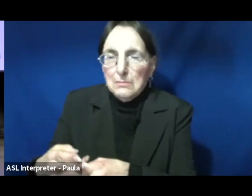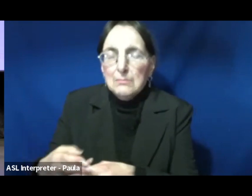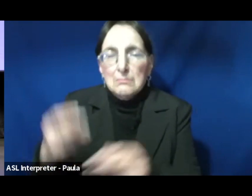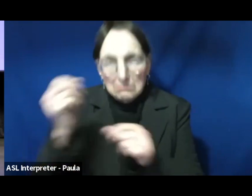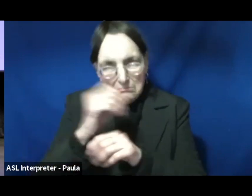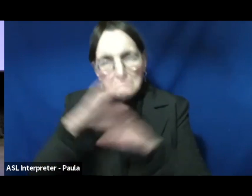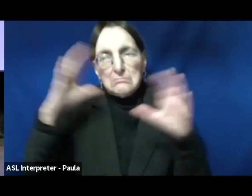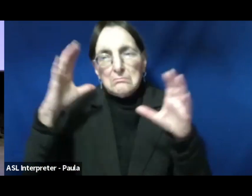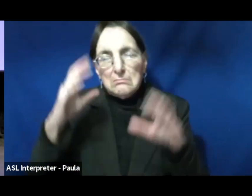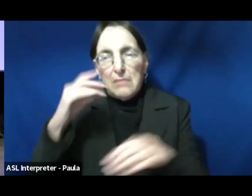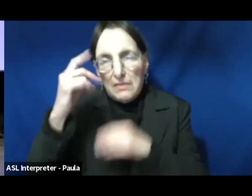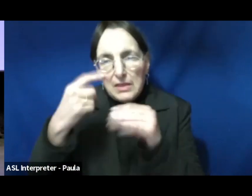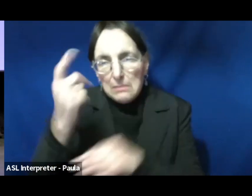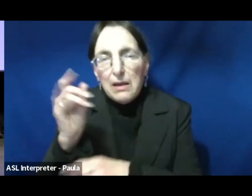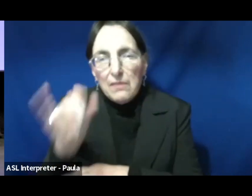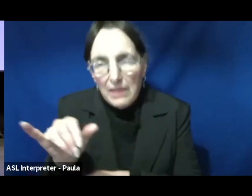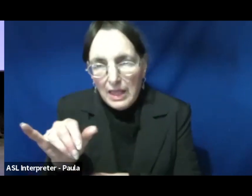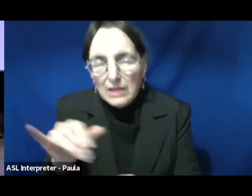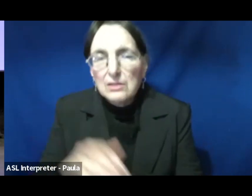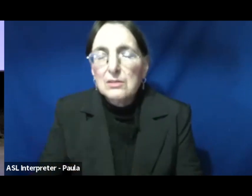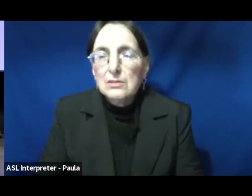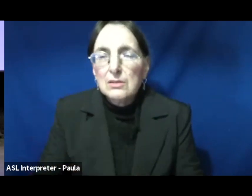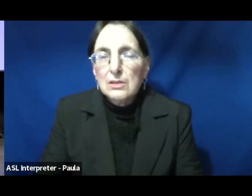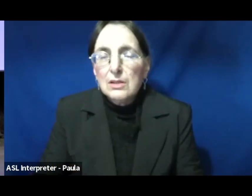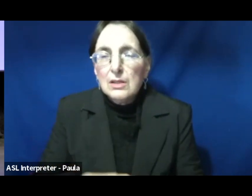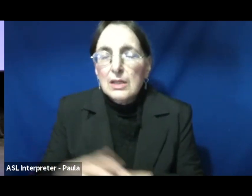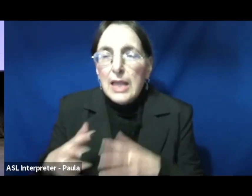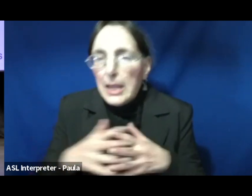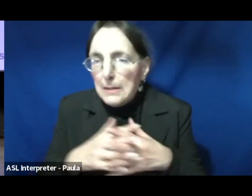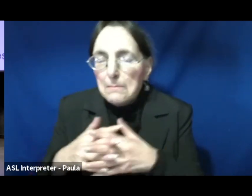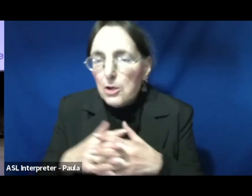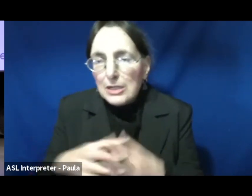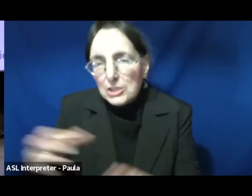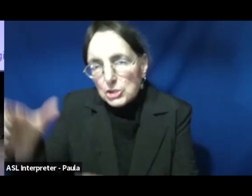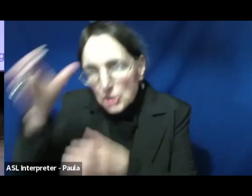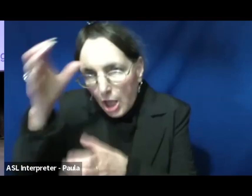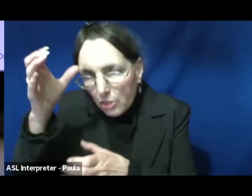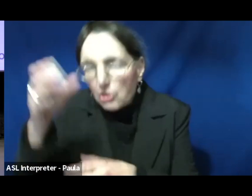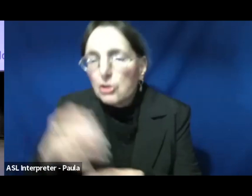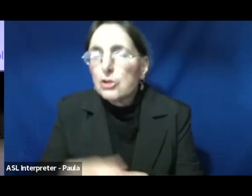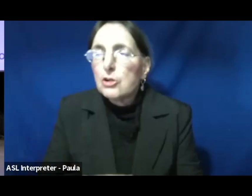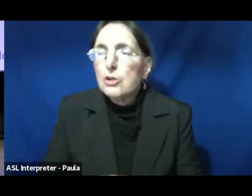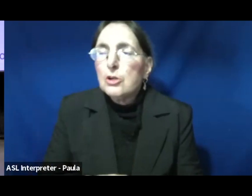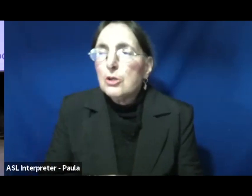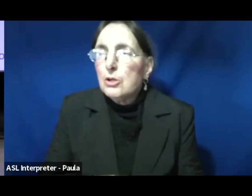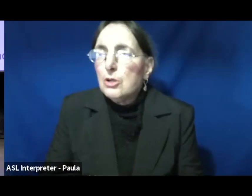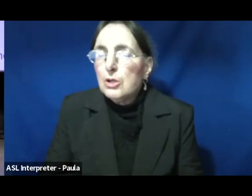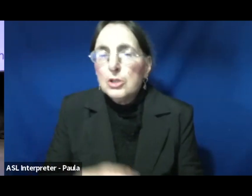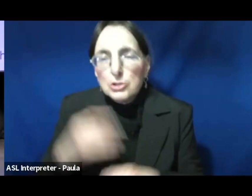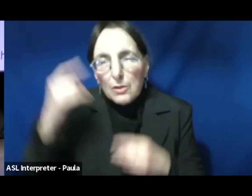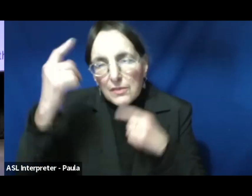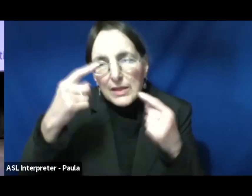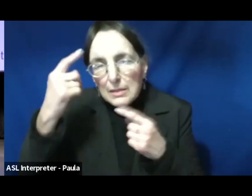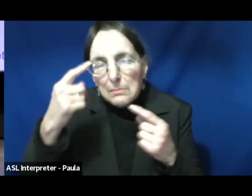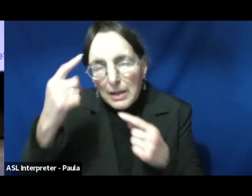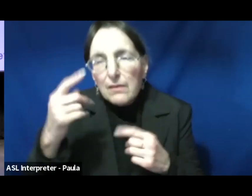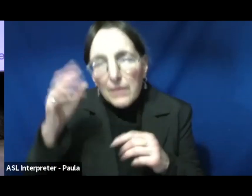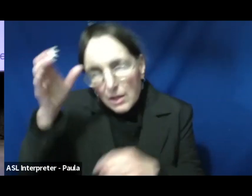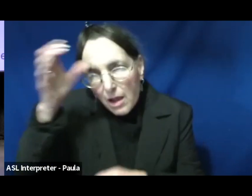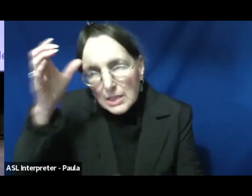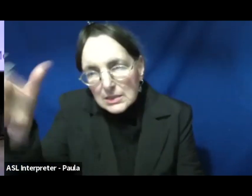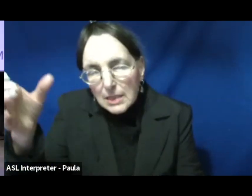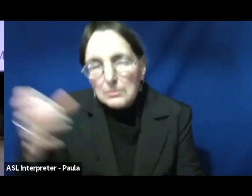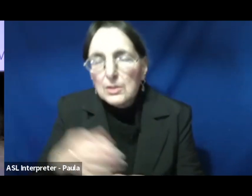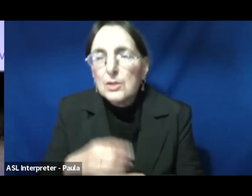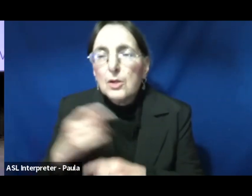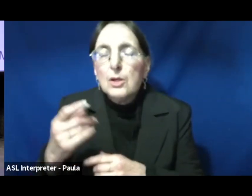a scholar, Native American scholar, who wrote, decolonizing methodologies, right? And so think about this for a second and where we're